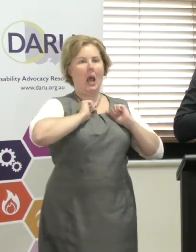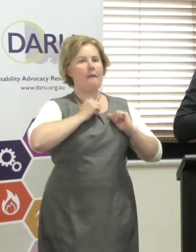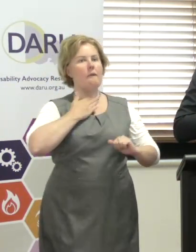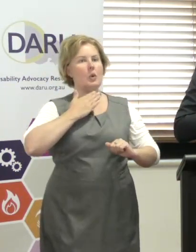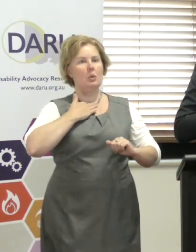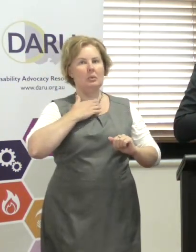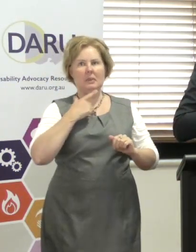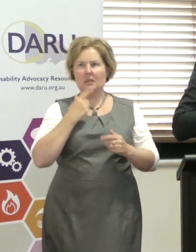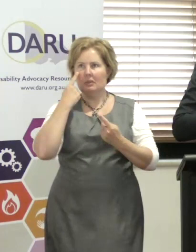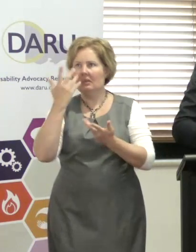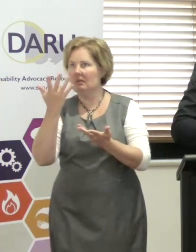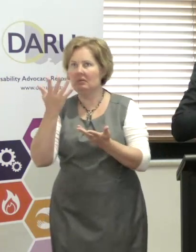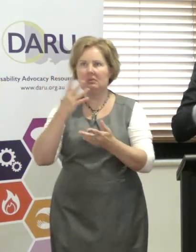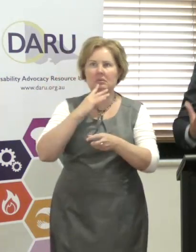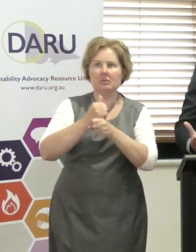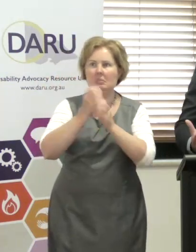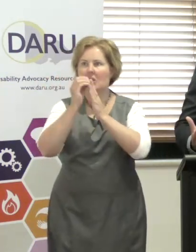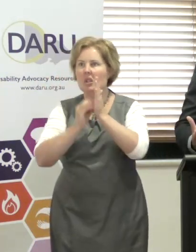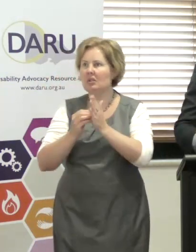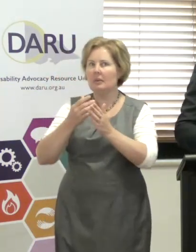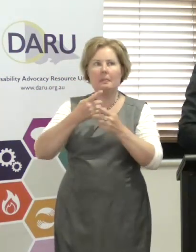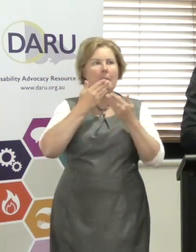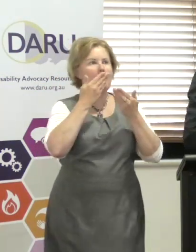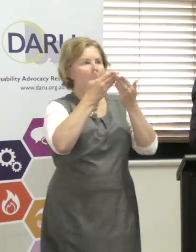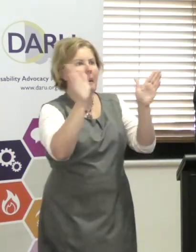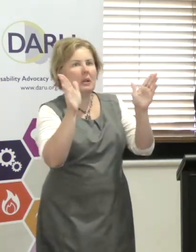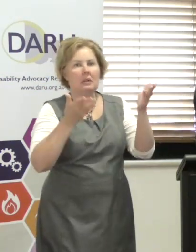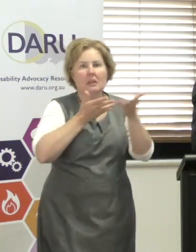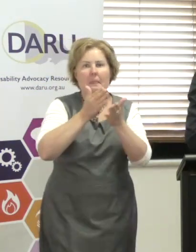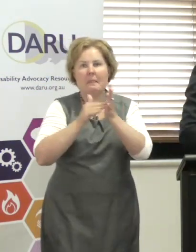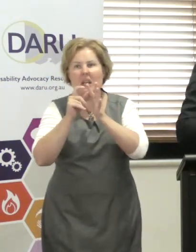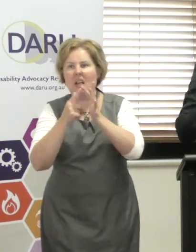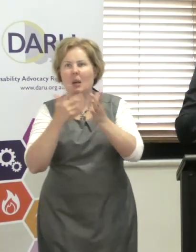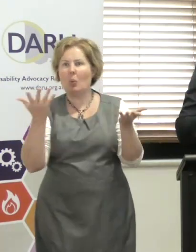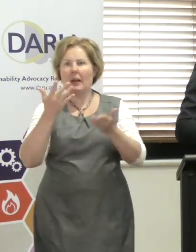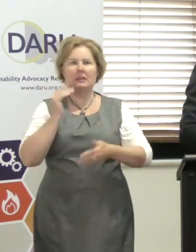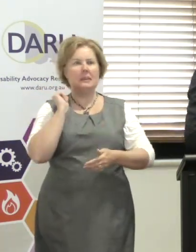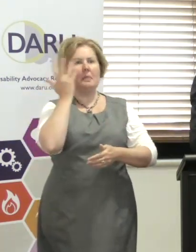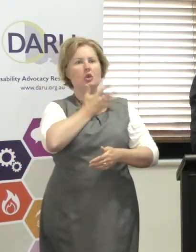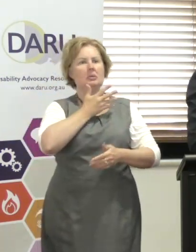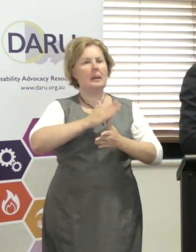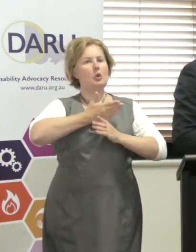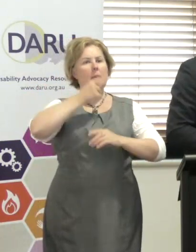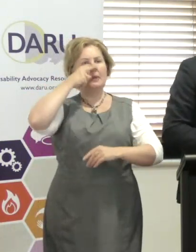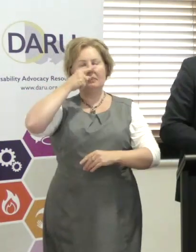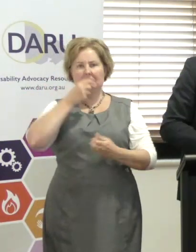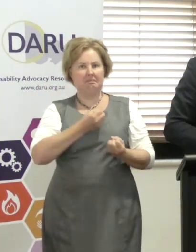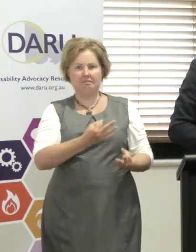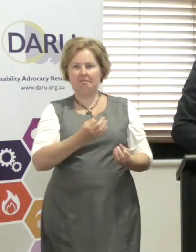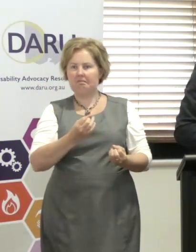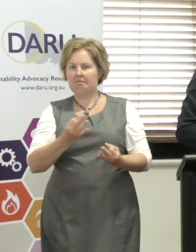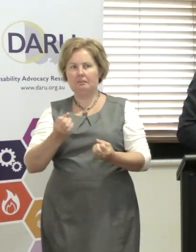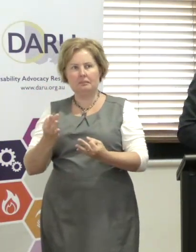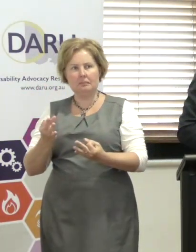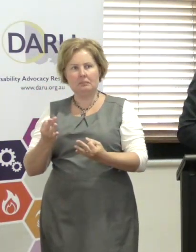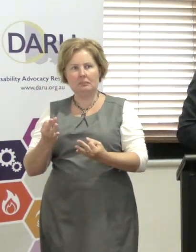in policy, anywhere. It was like we did not exist. We also knew, so what we did is we wanted to go and talk